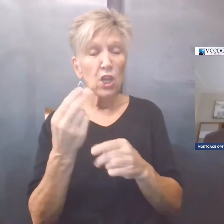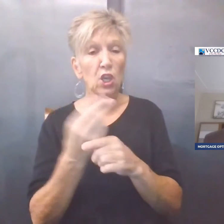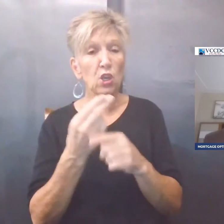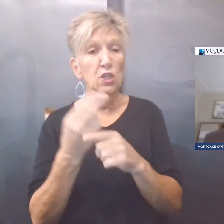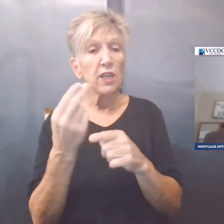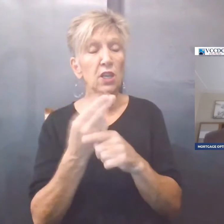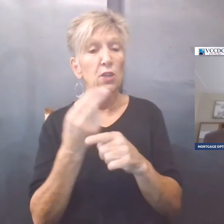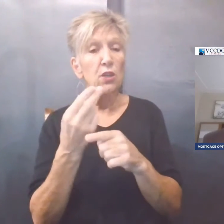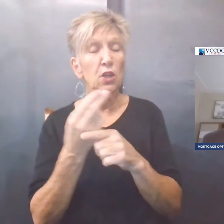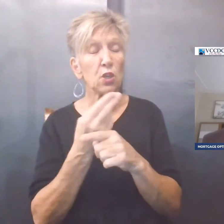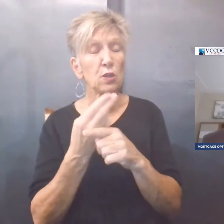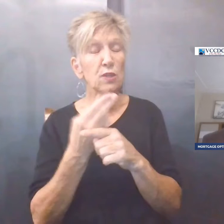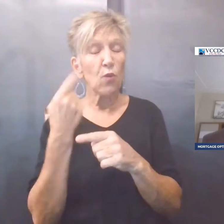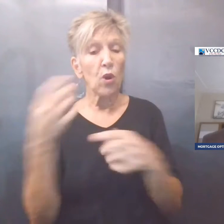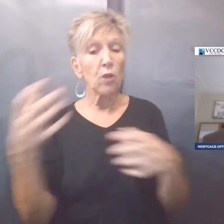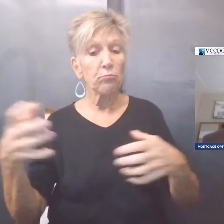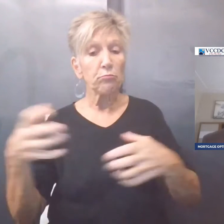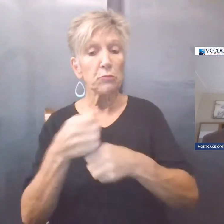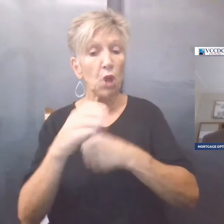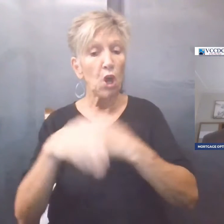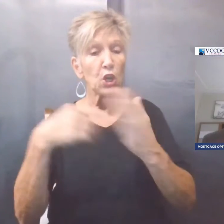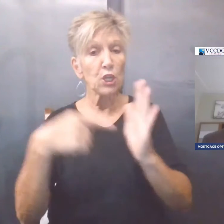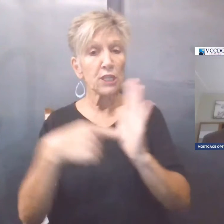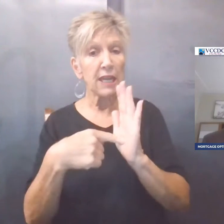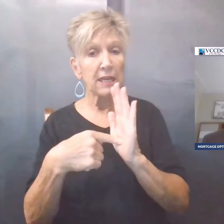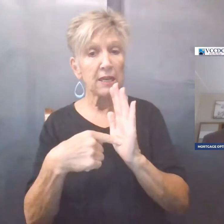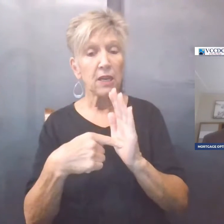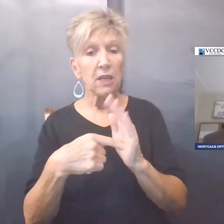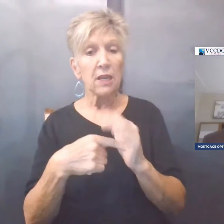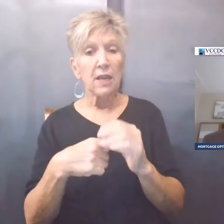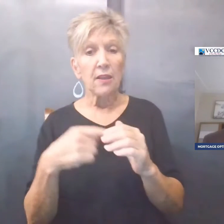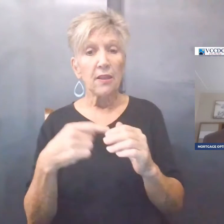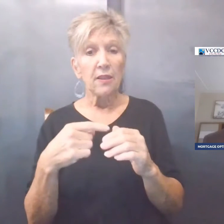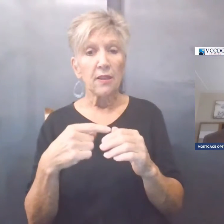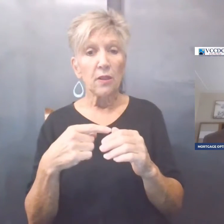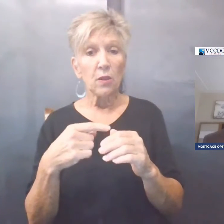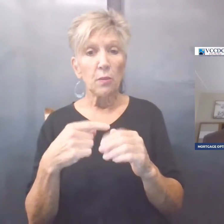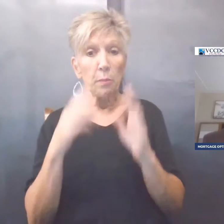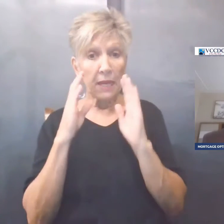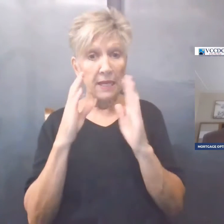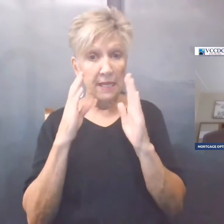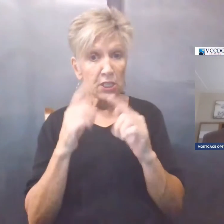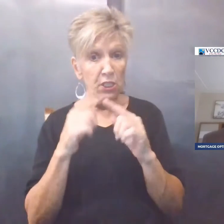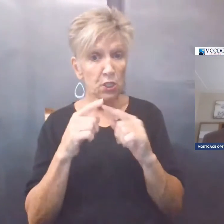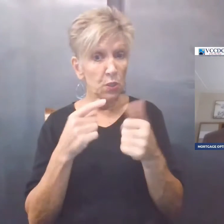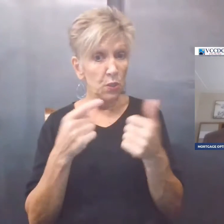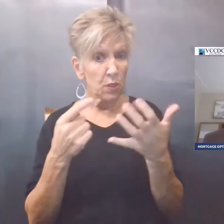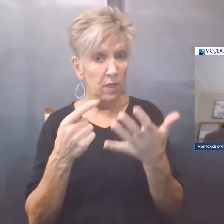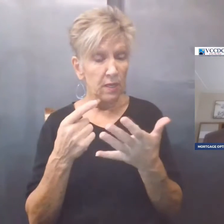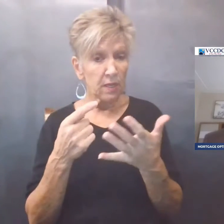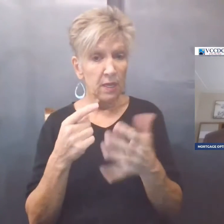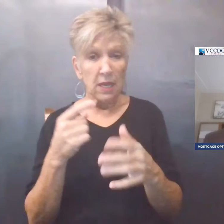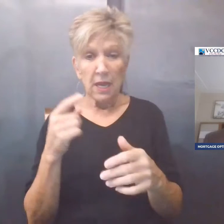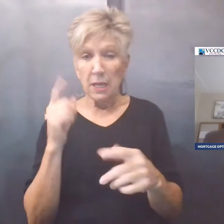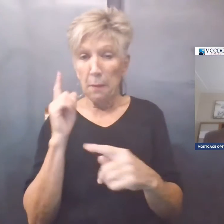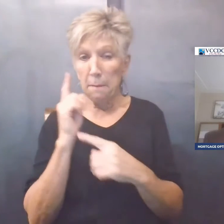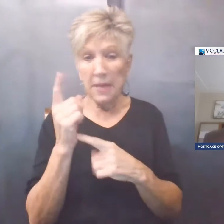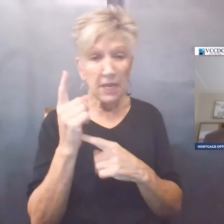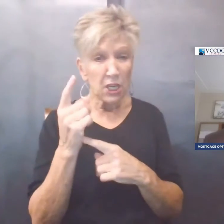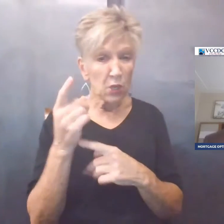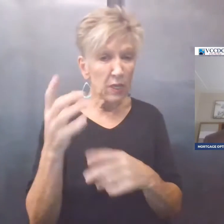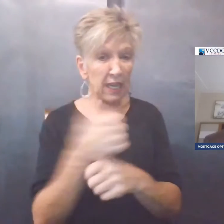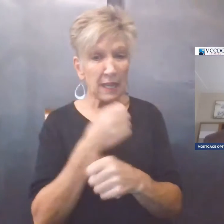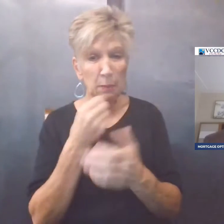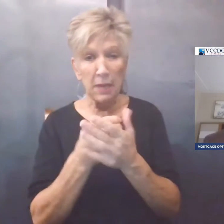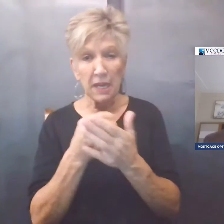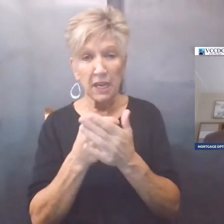the funds, you start paying interest the day of the funding. So the one thing that you want to pay attention to is the second that your loan funds, all that